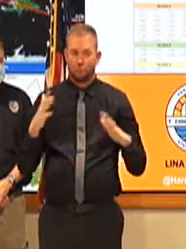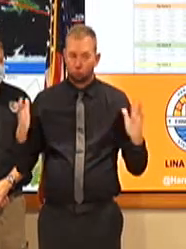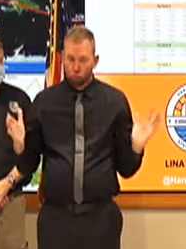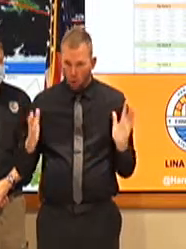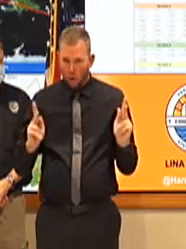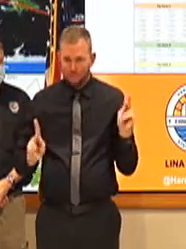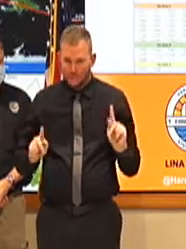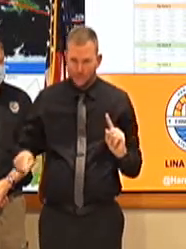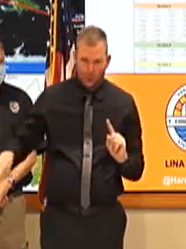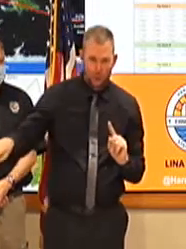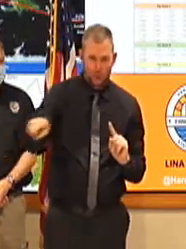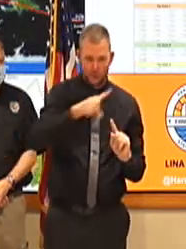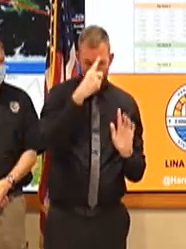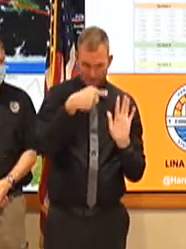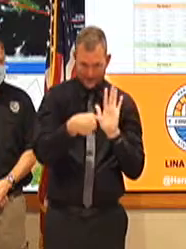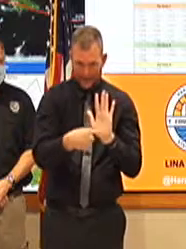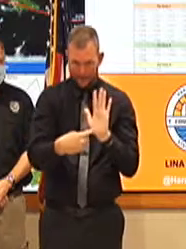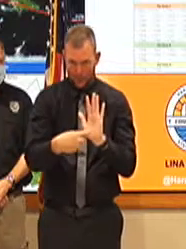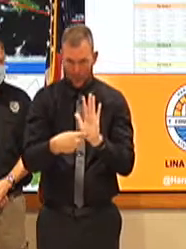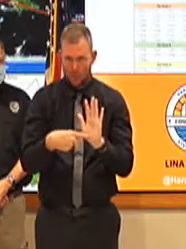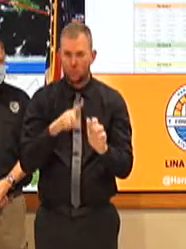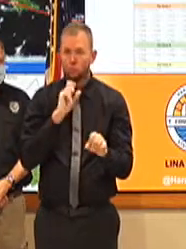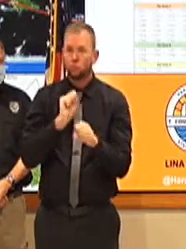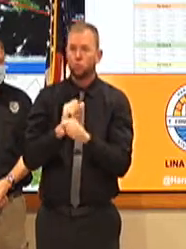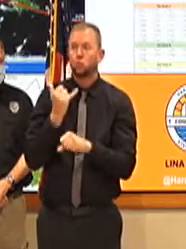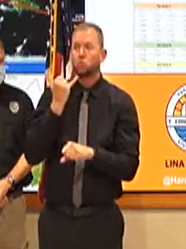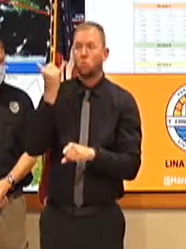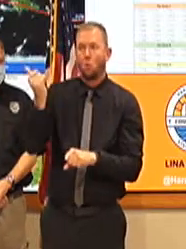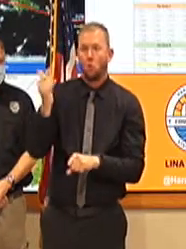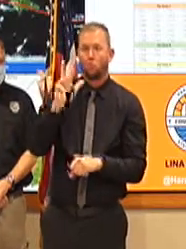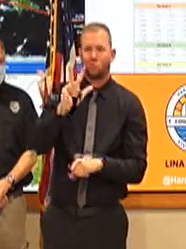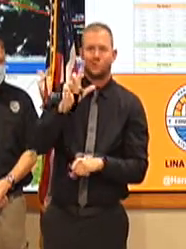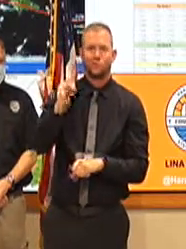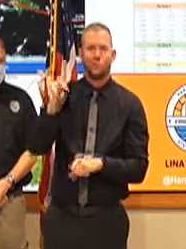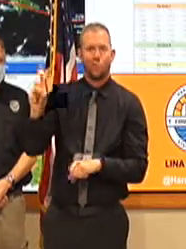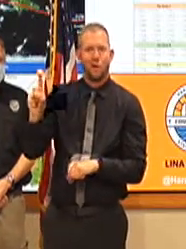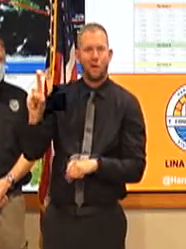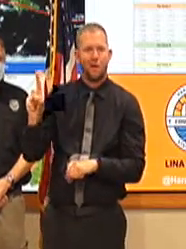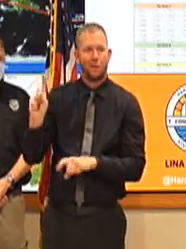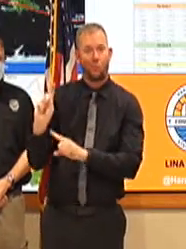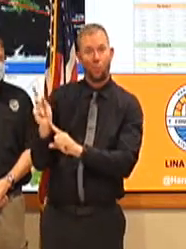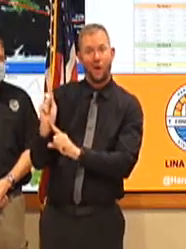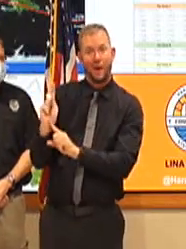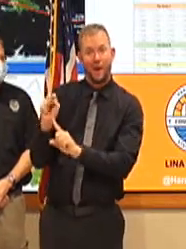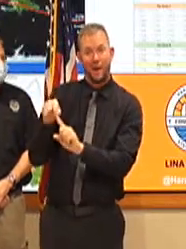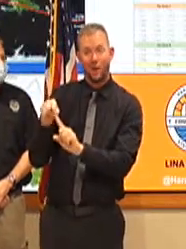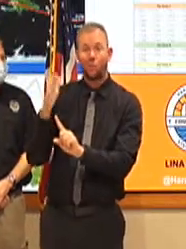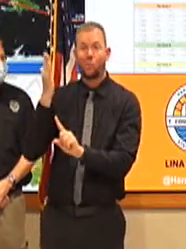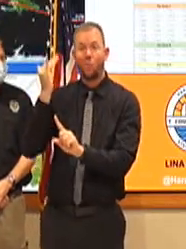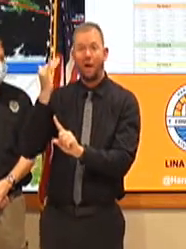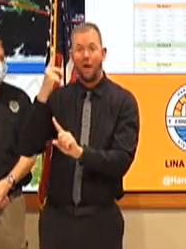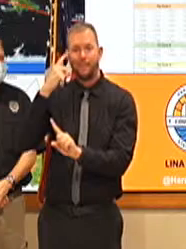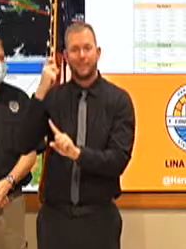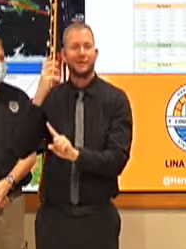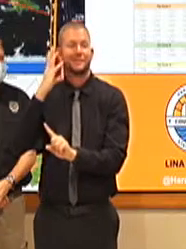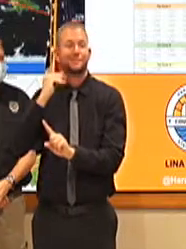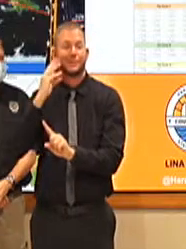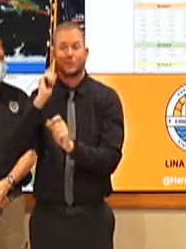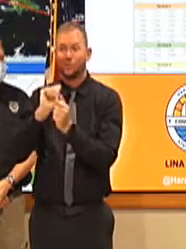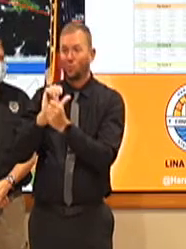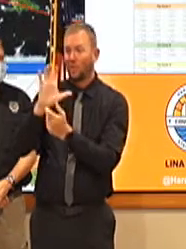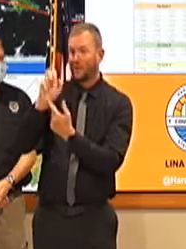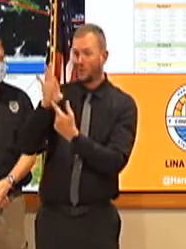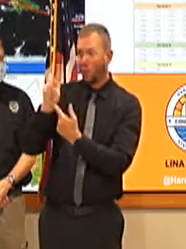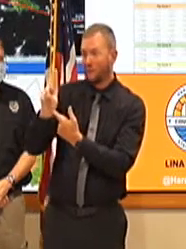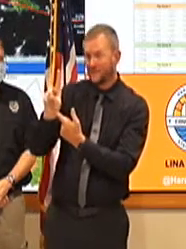they will simply call 311, and then they will direct them. And then because of COVID-19, the way it will work is that the George R.